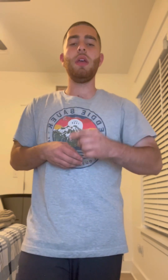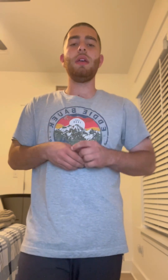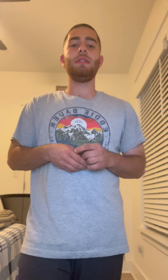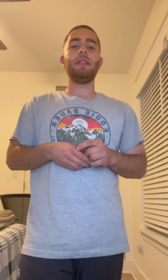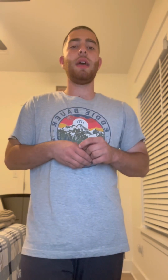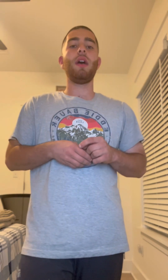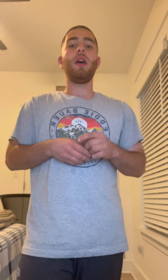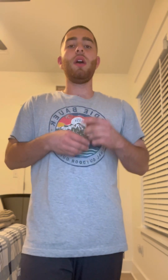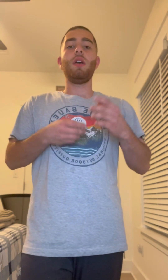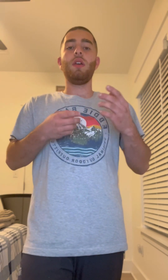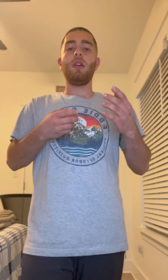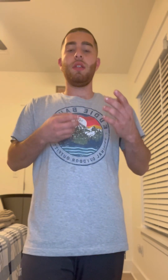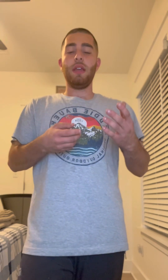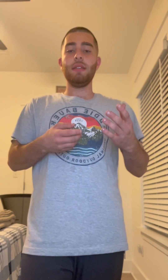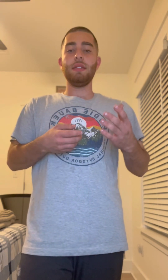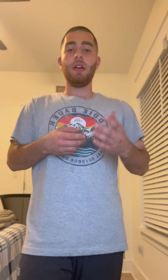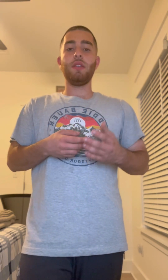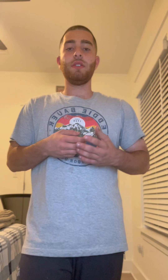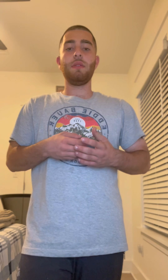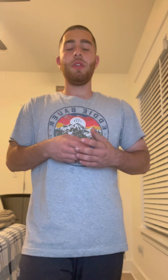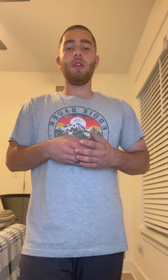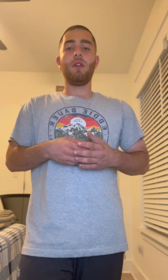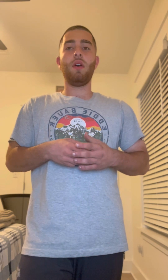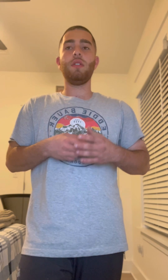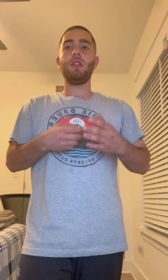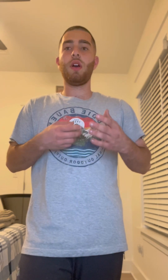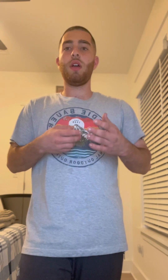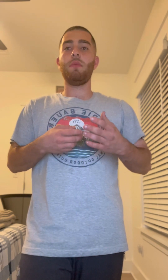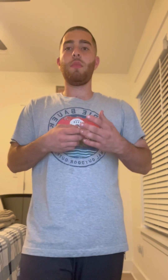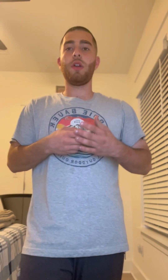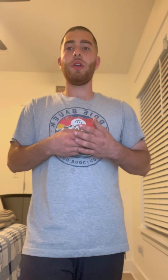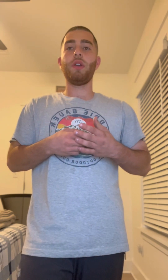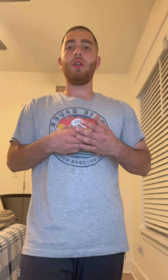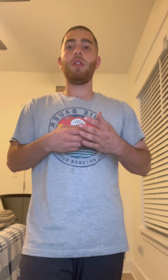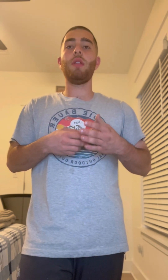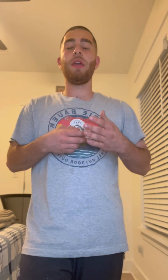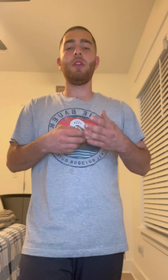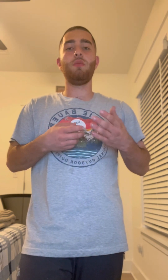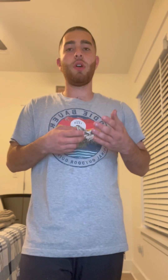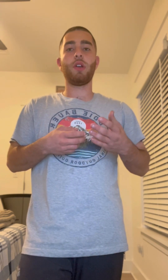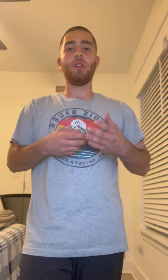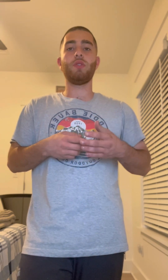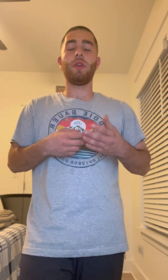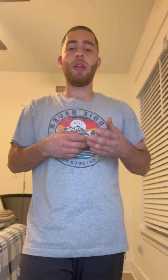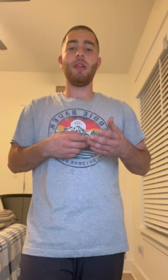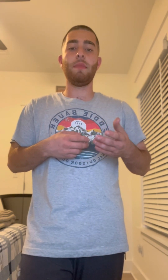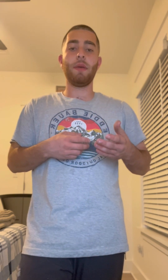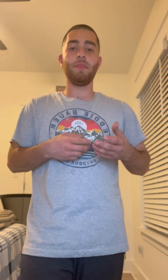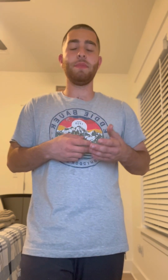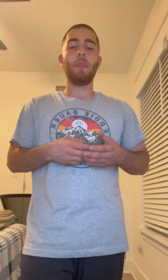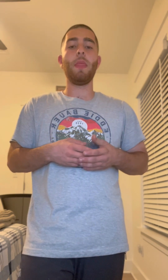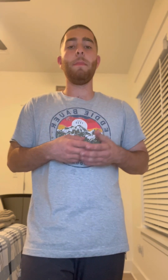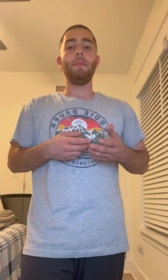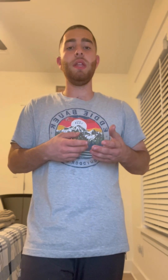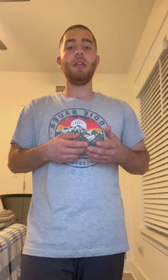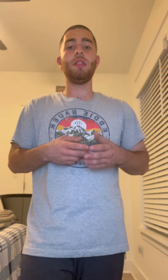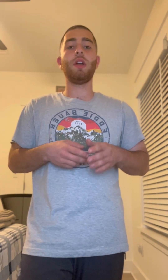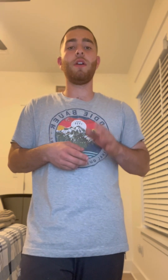is that in ASL there's something called non-manual markers, or NMMs, meaning there are